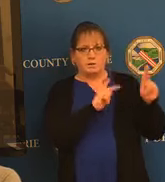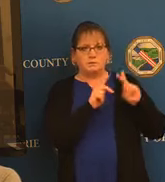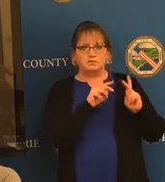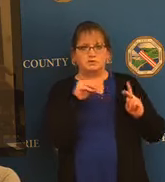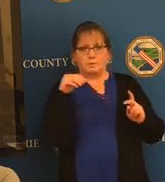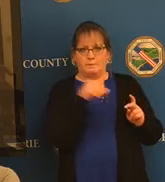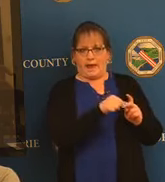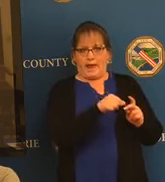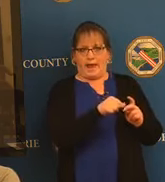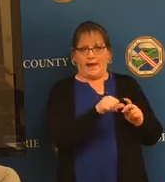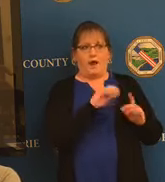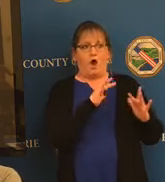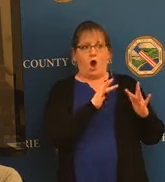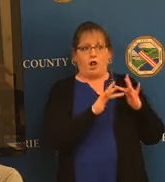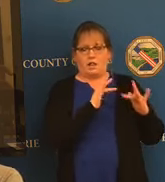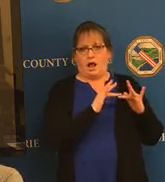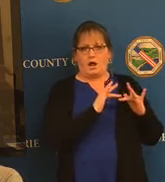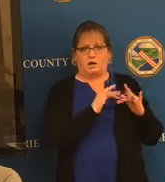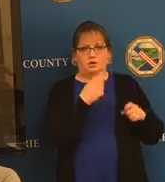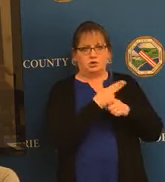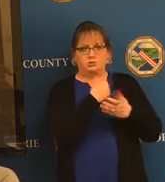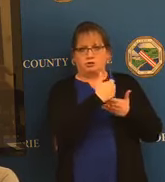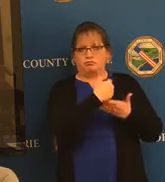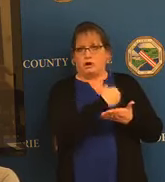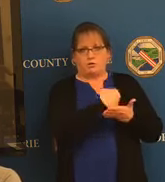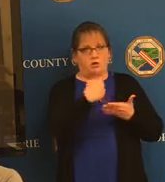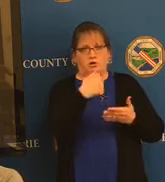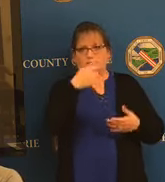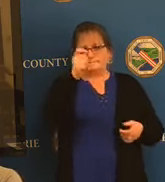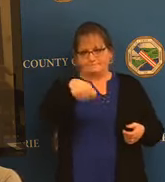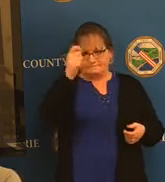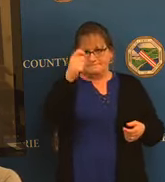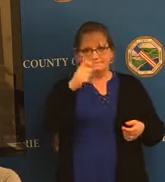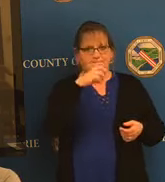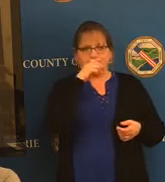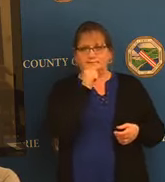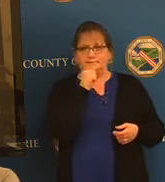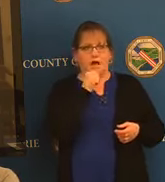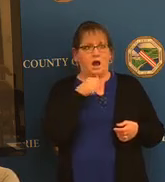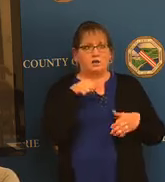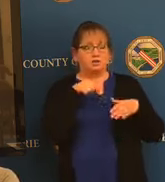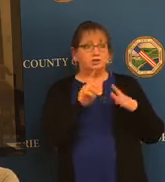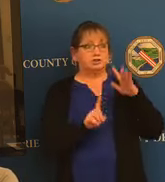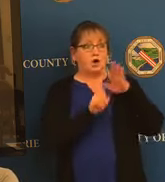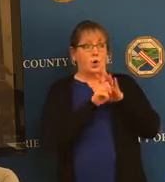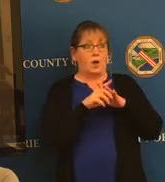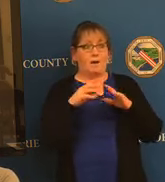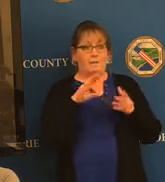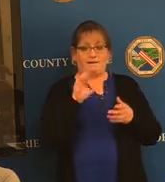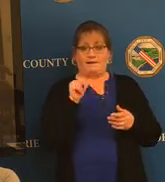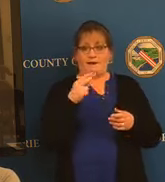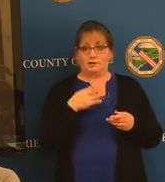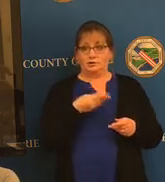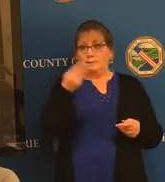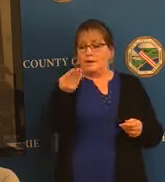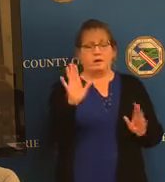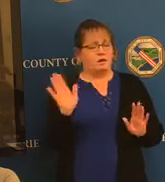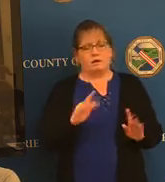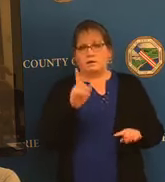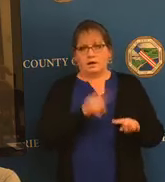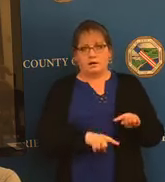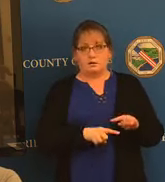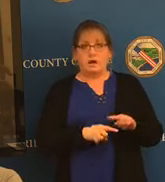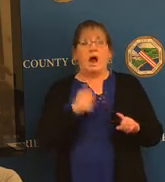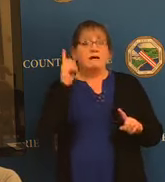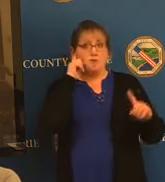golf online with a credit card, not in store with cash. I've heard of cases of golf courses being swamped